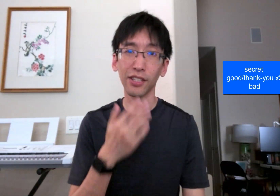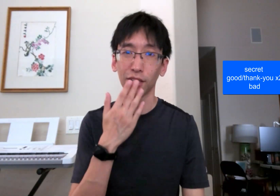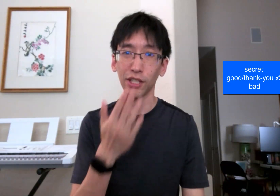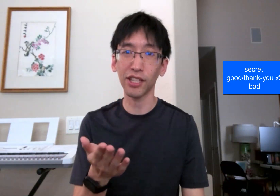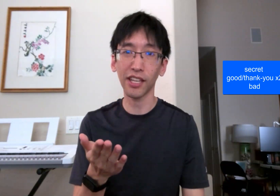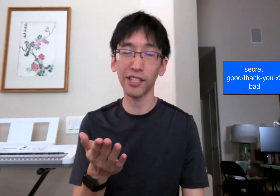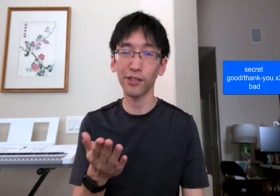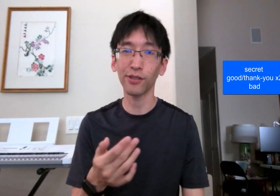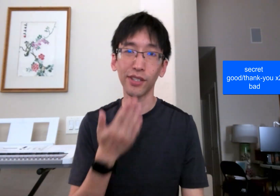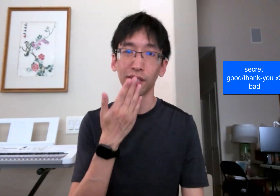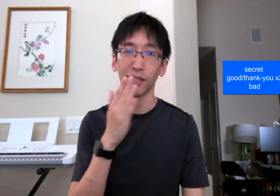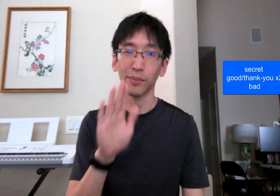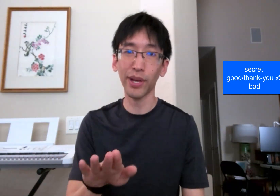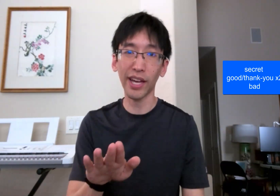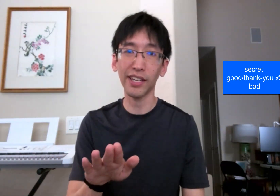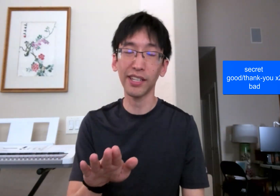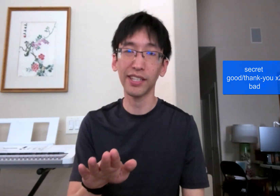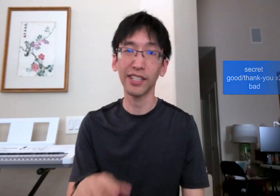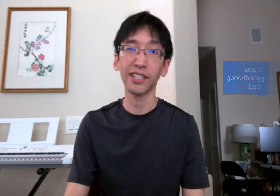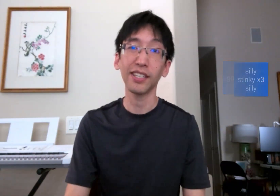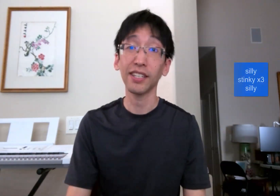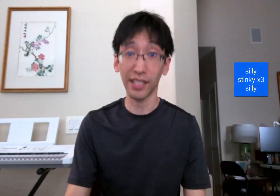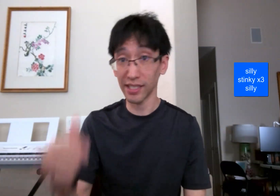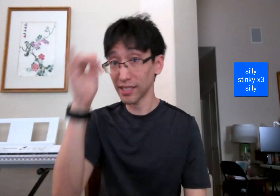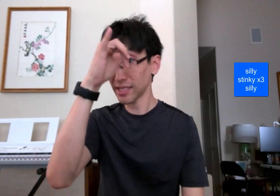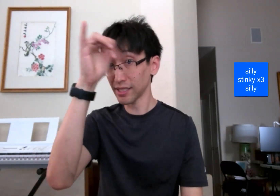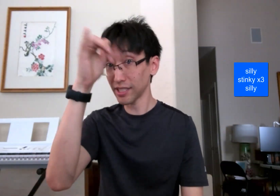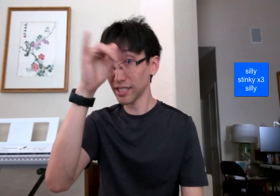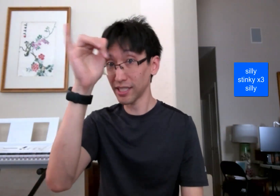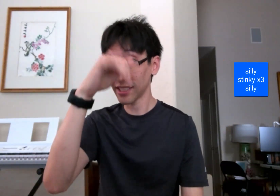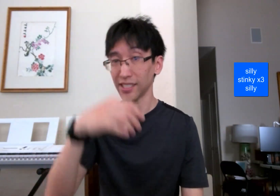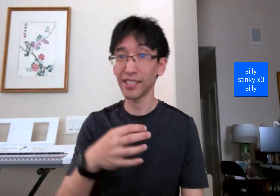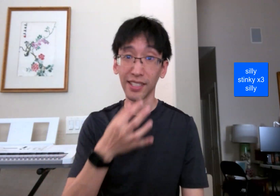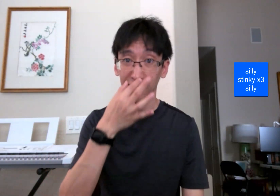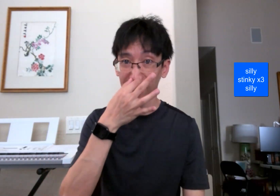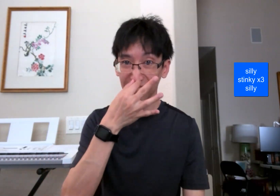good and thank you, and bad, silly, stinky.